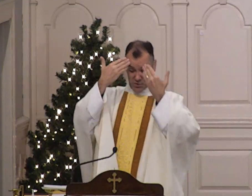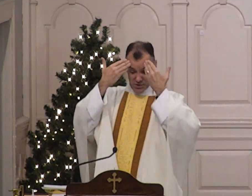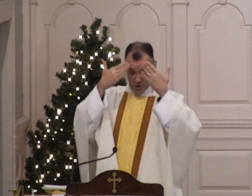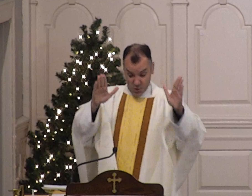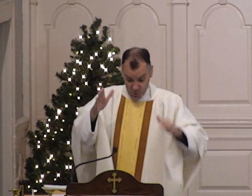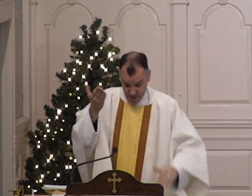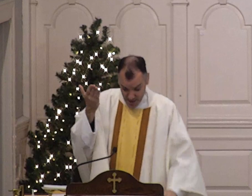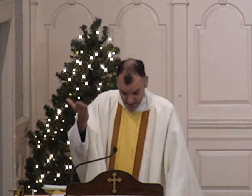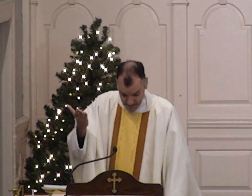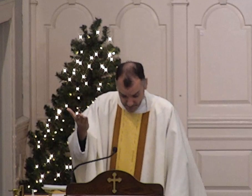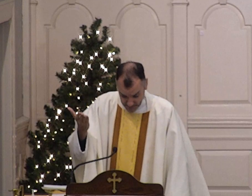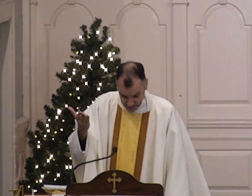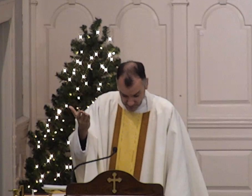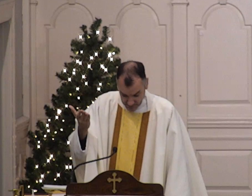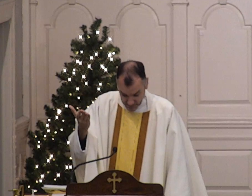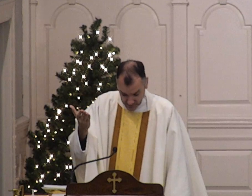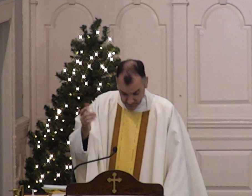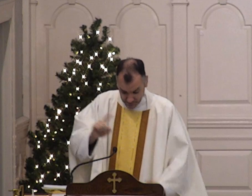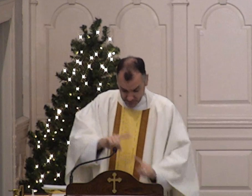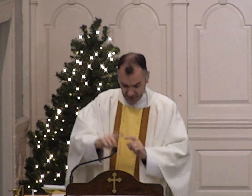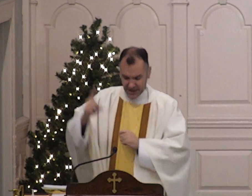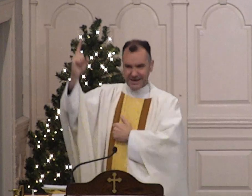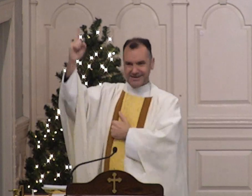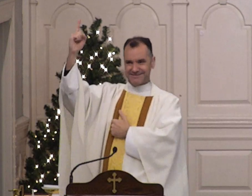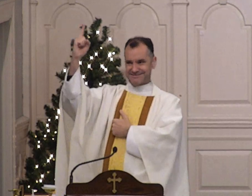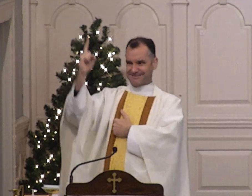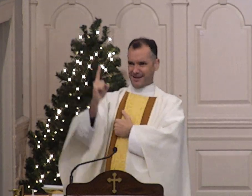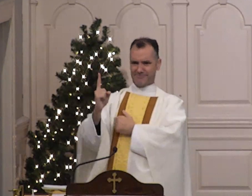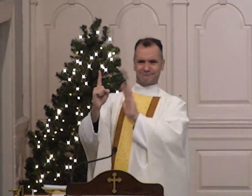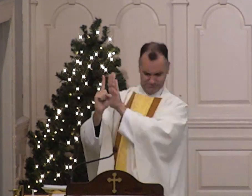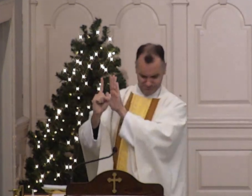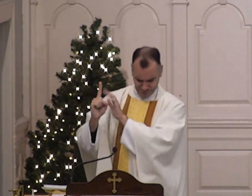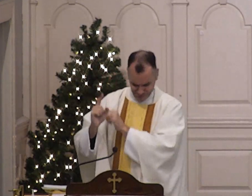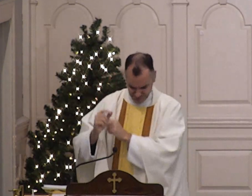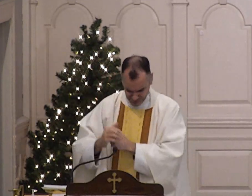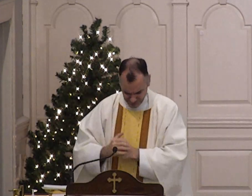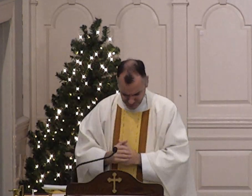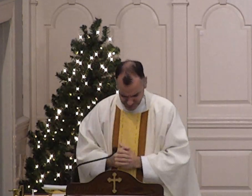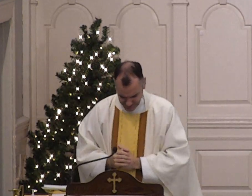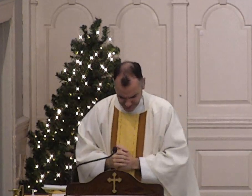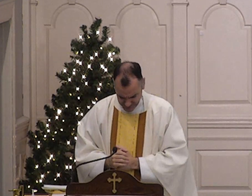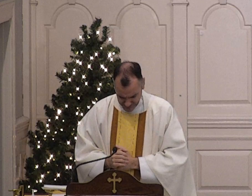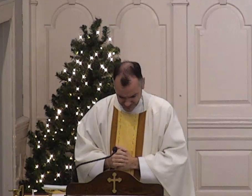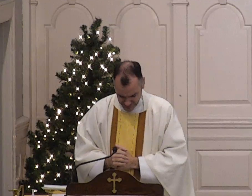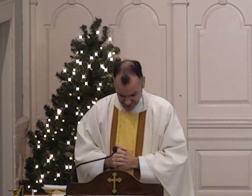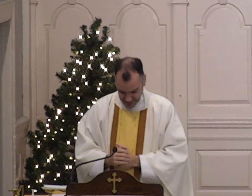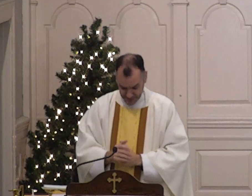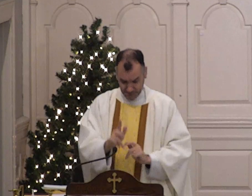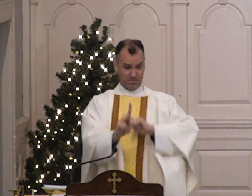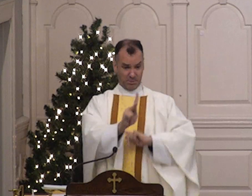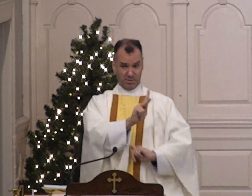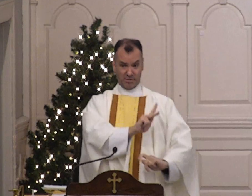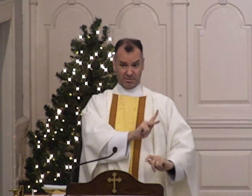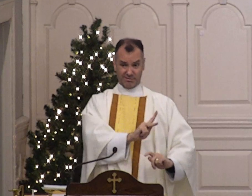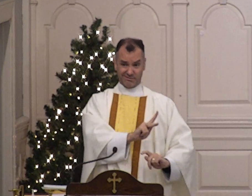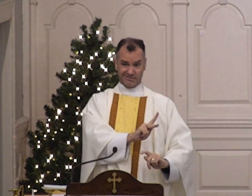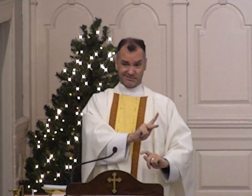the world did not know him. He came to what was his own, but his own